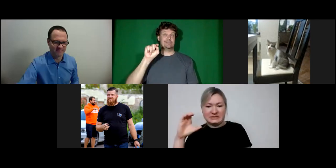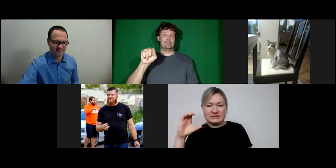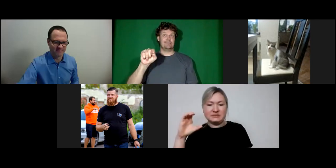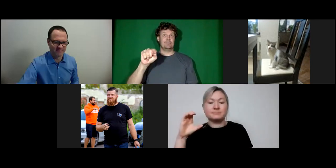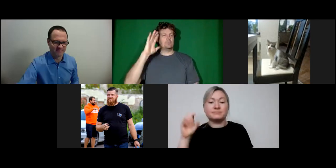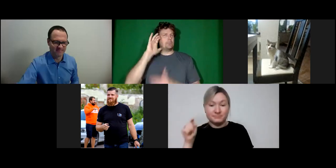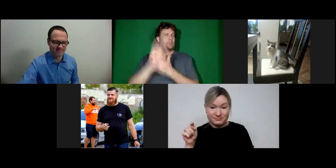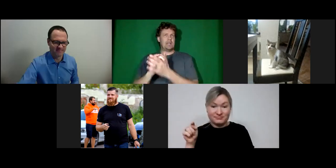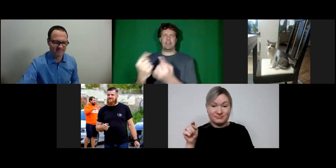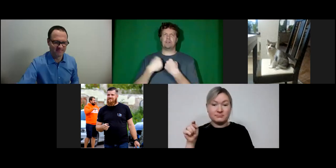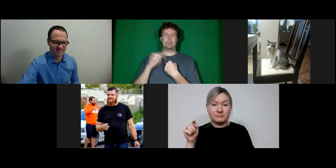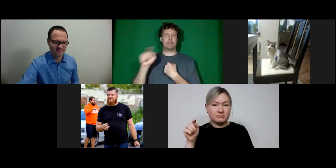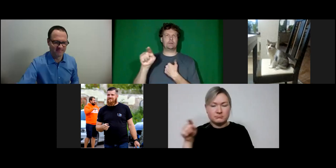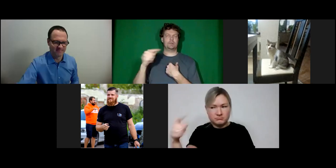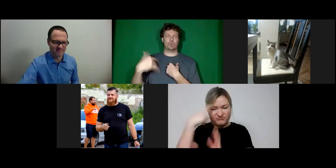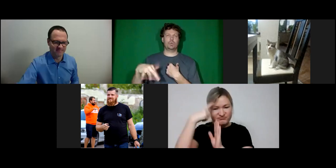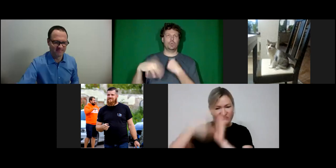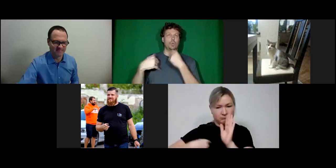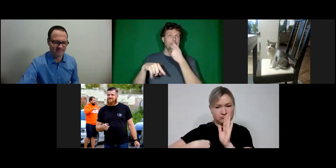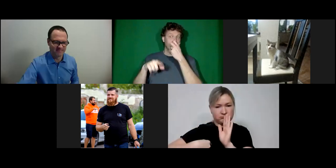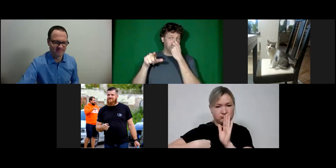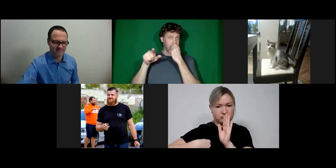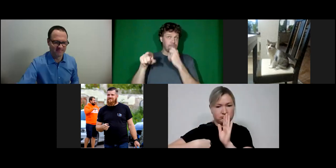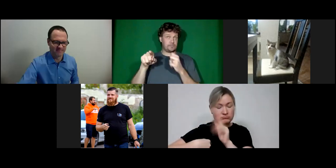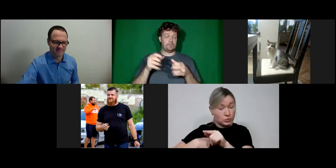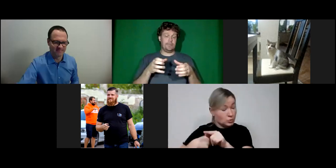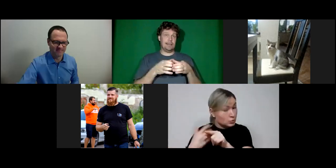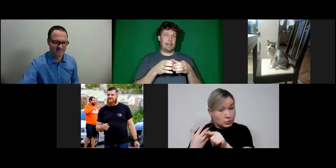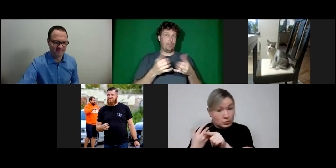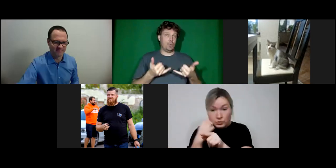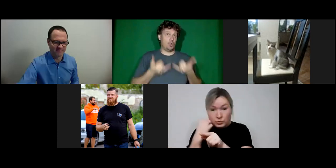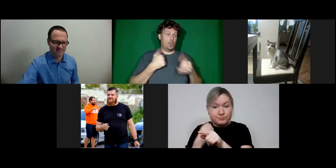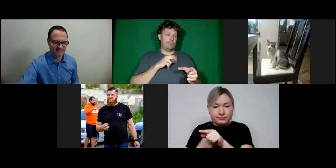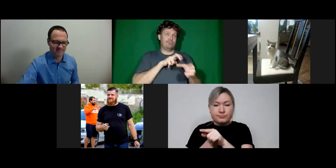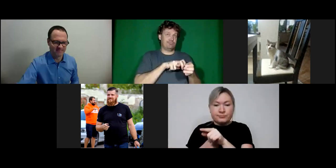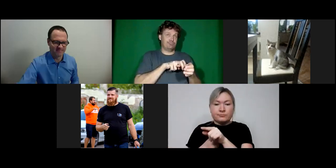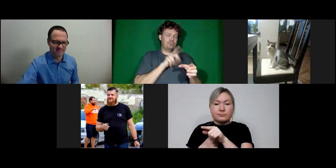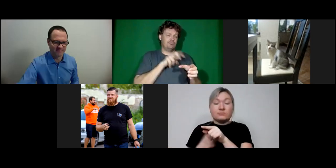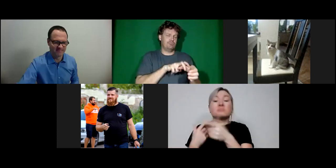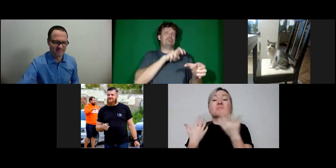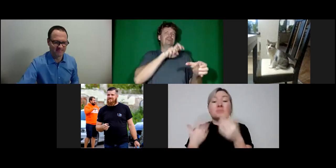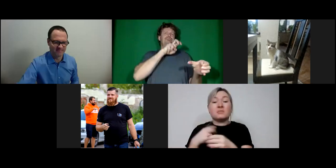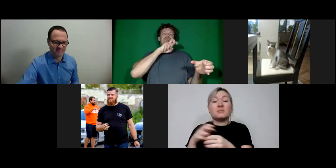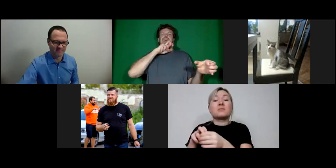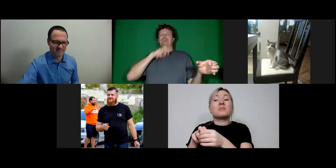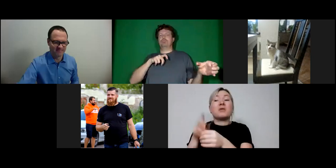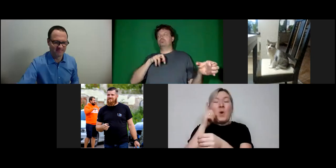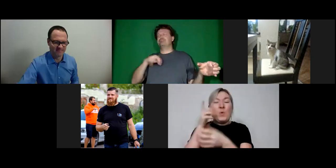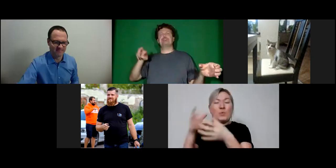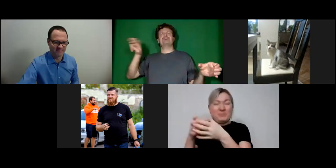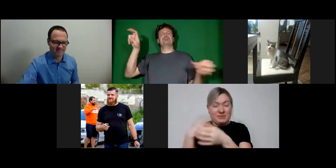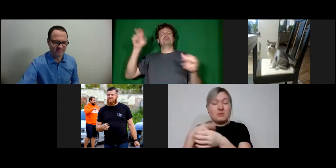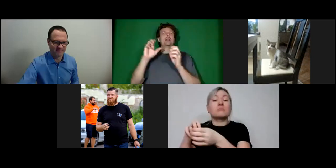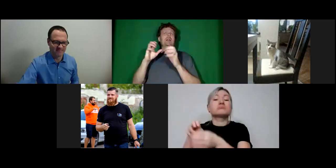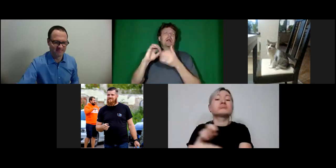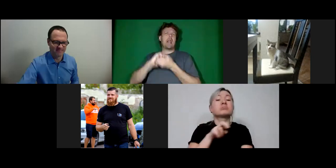Bečirović, I'll never forget, thanks to him that he believed in me. And that first step that I was able to join the